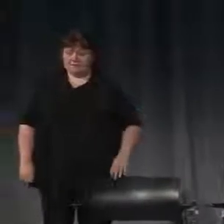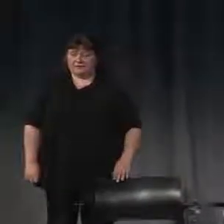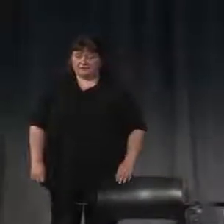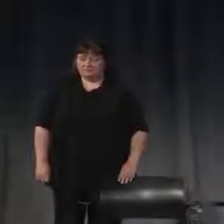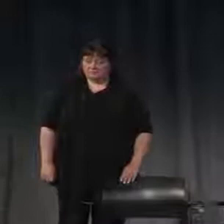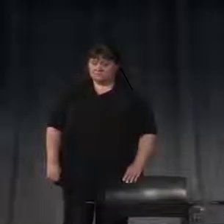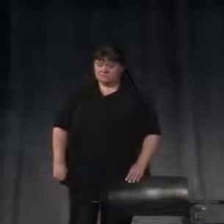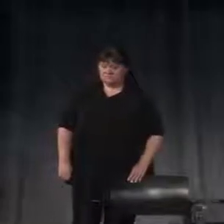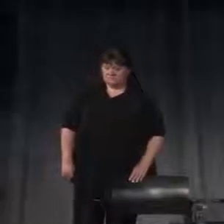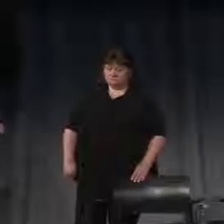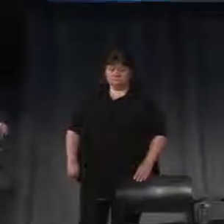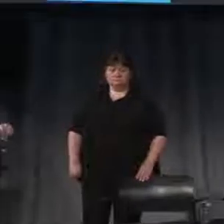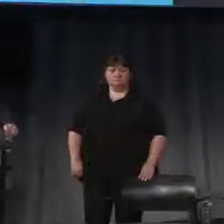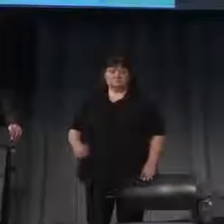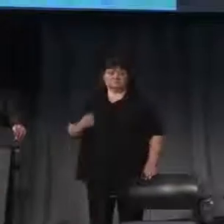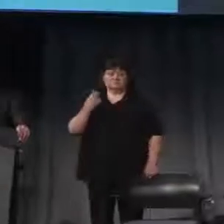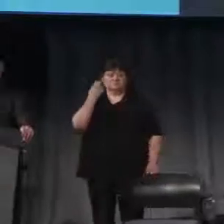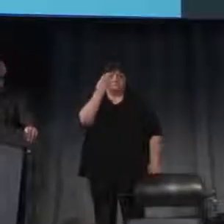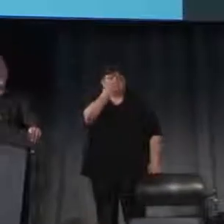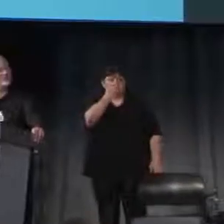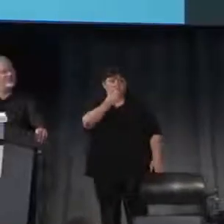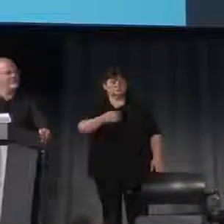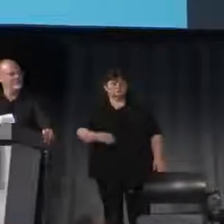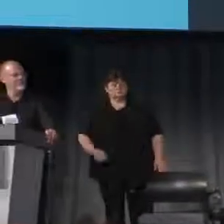In the back?